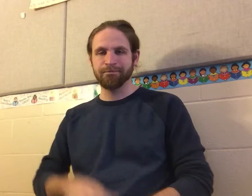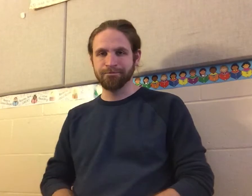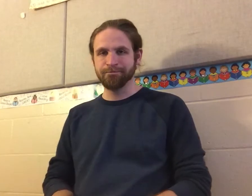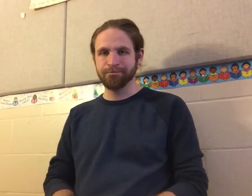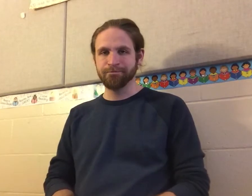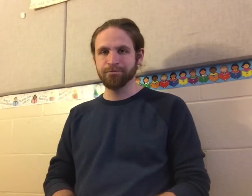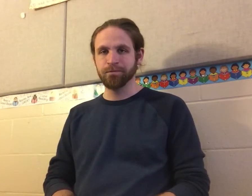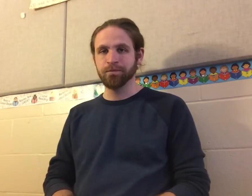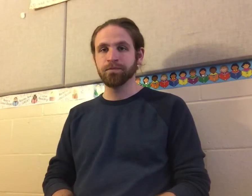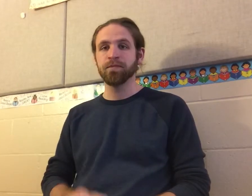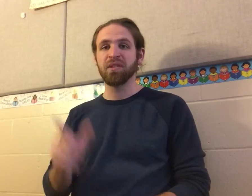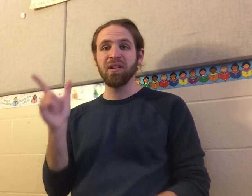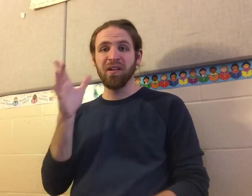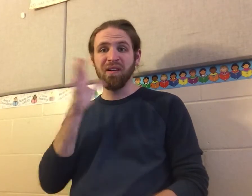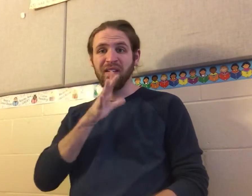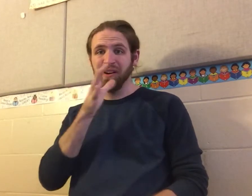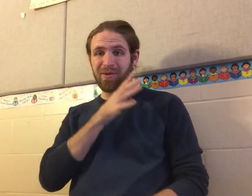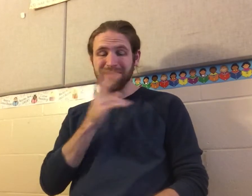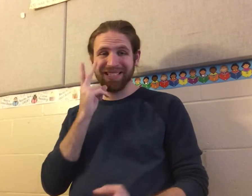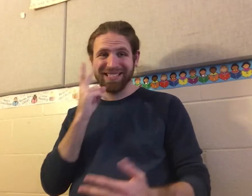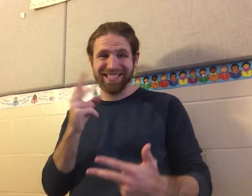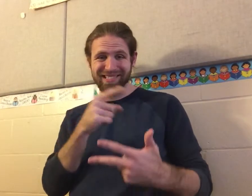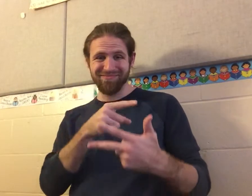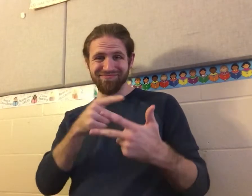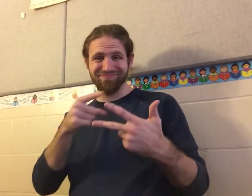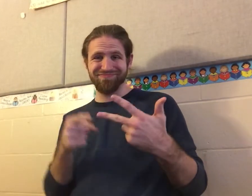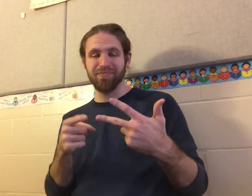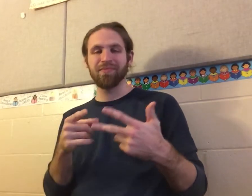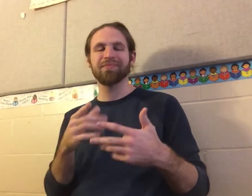So farmers are happy when they see these insects on their plants.